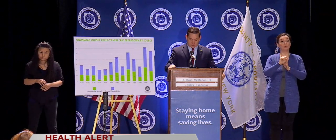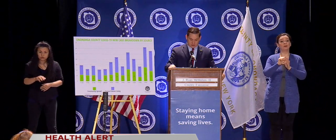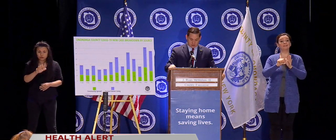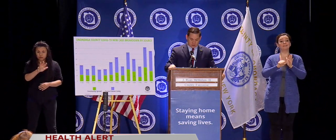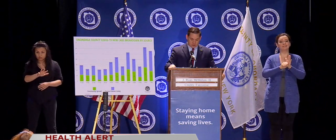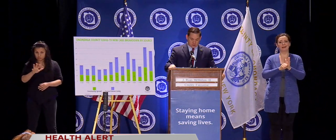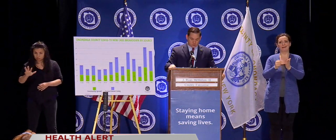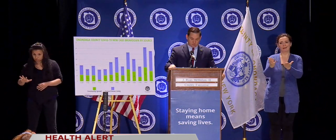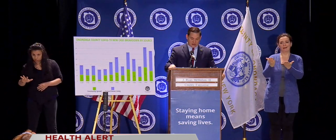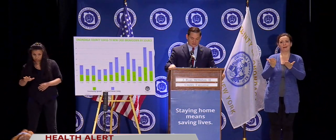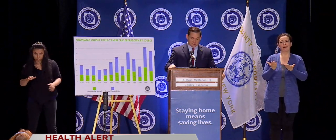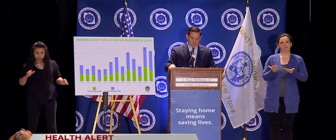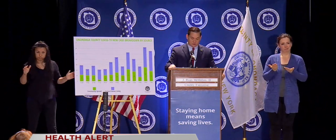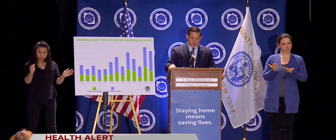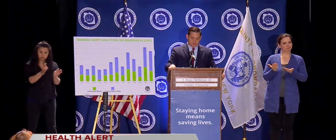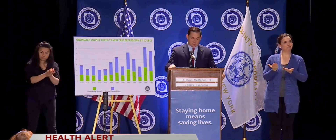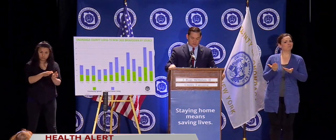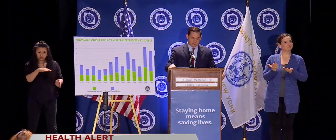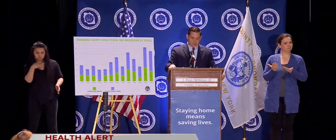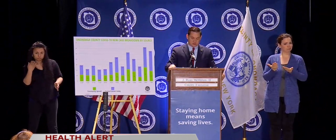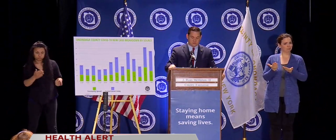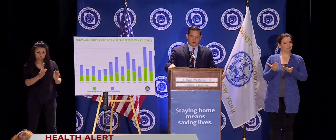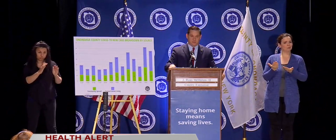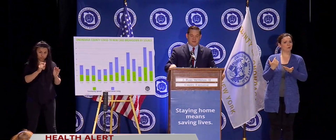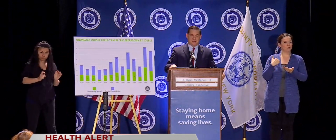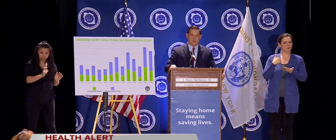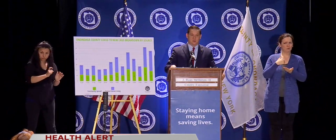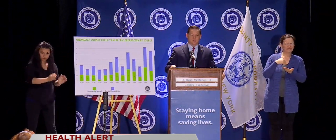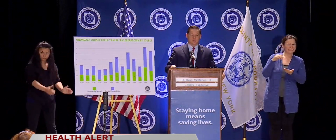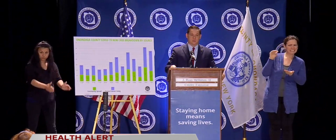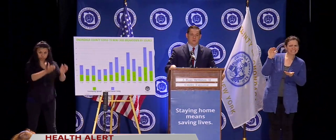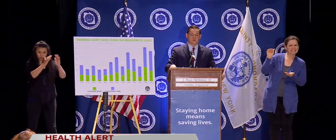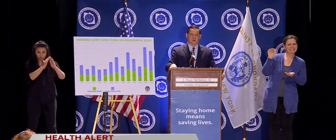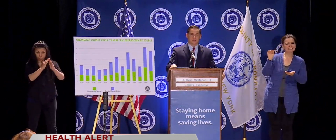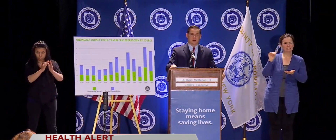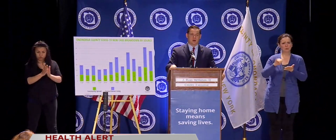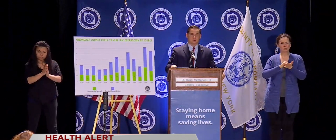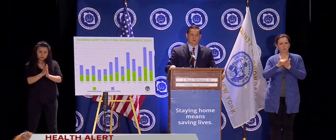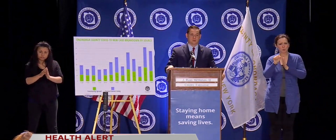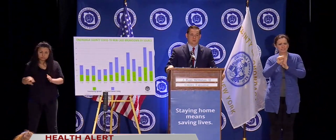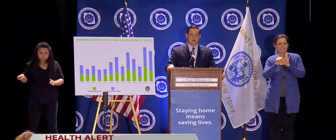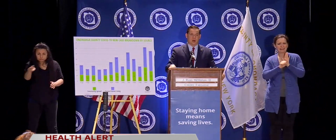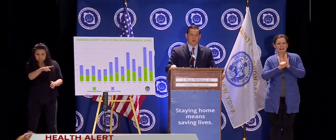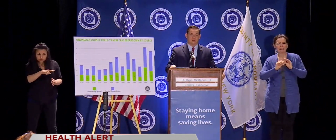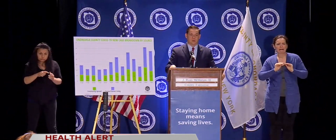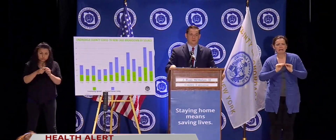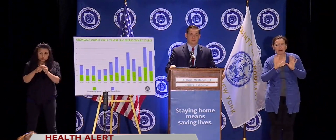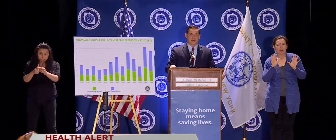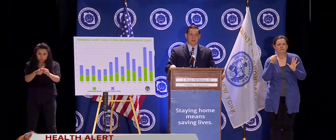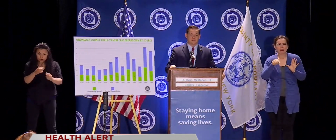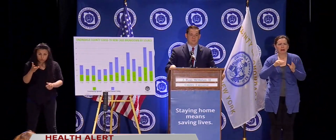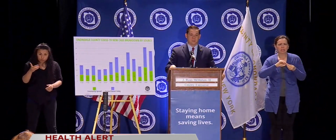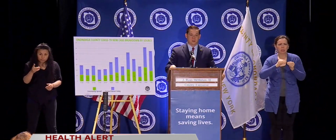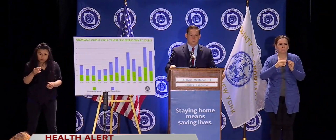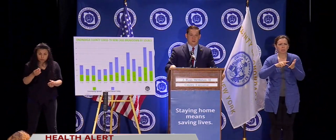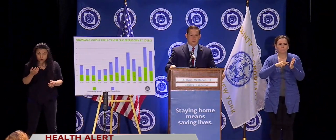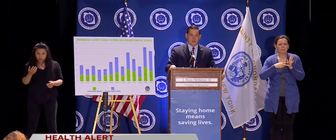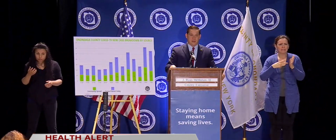earlier today, we've been asking for clarification to confirm that those numbers were in our numbers to